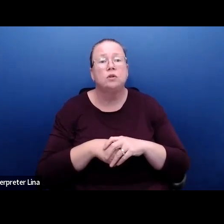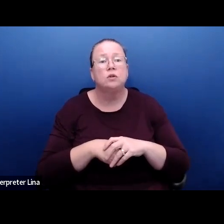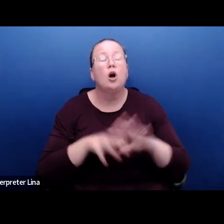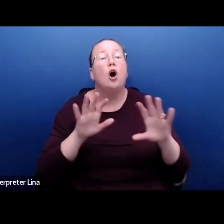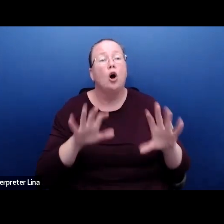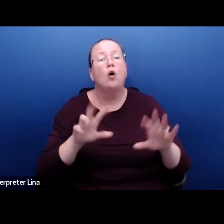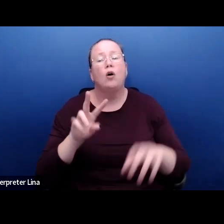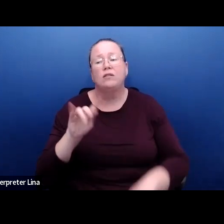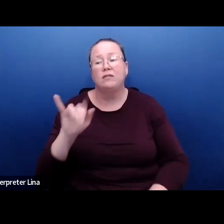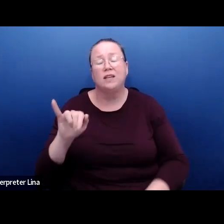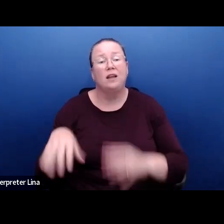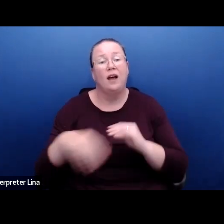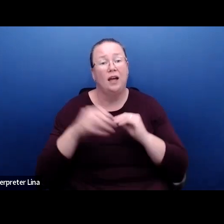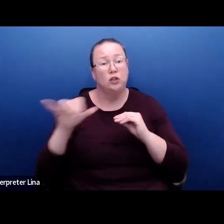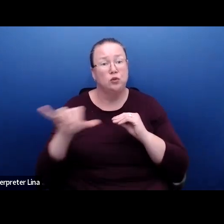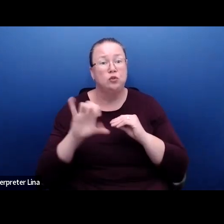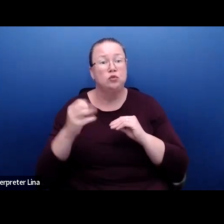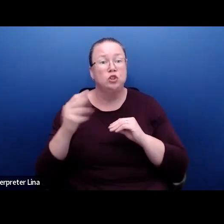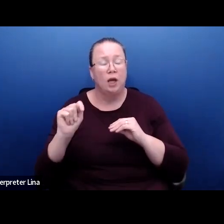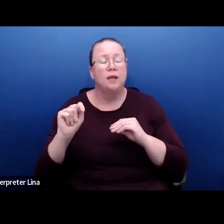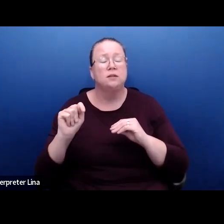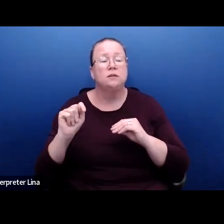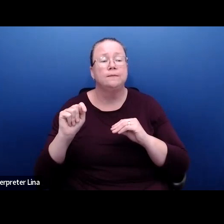Vicki is chiming in as well in the chat